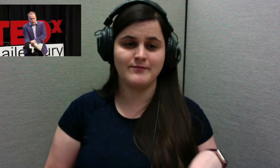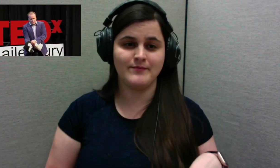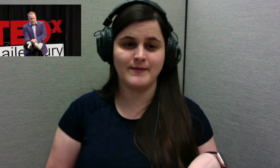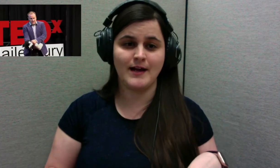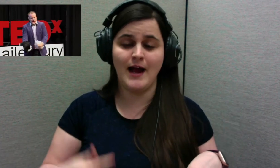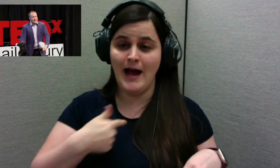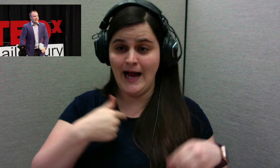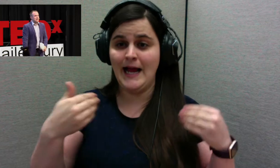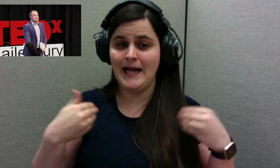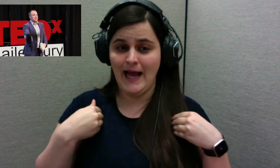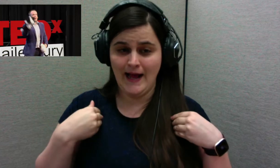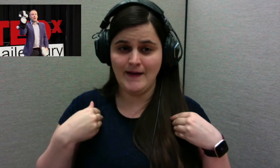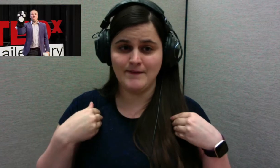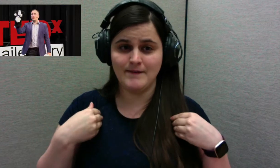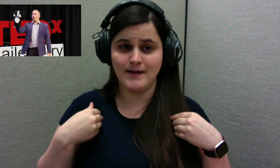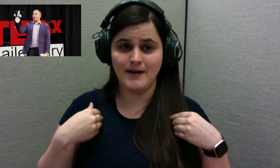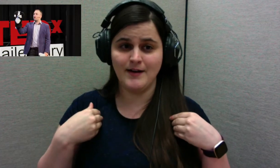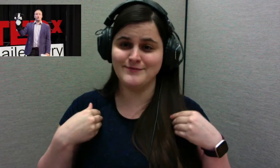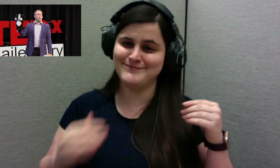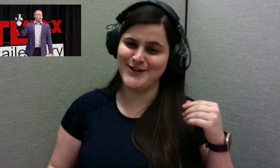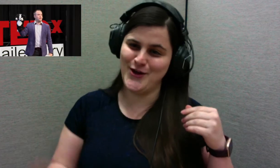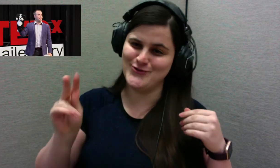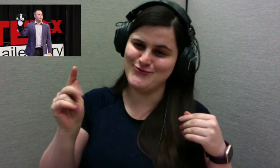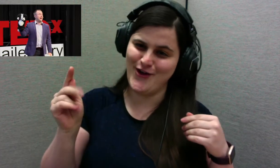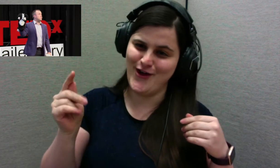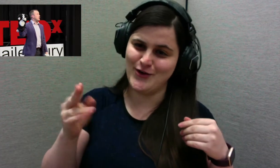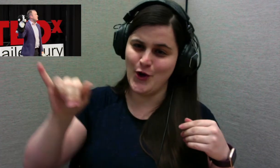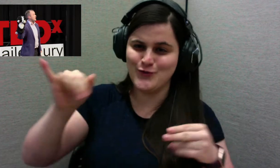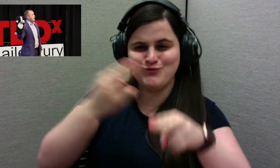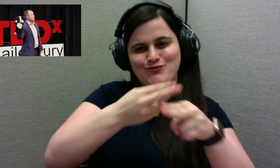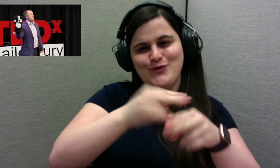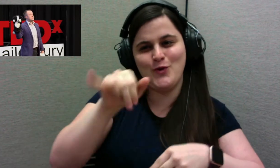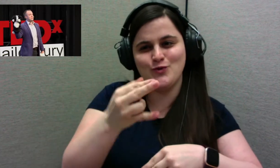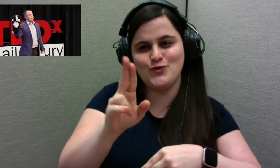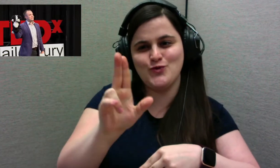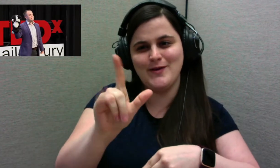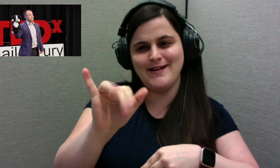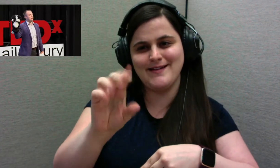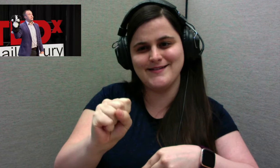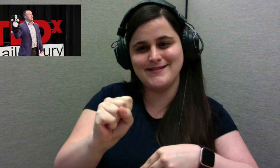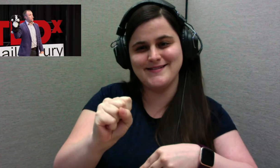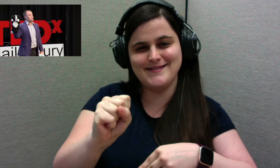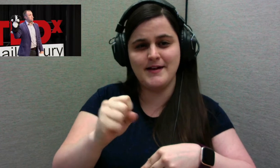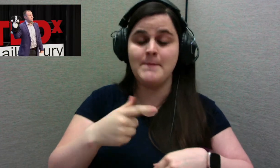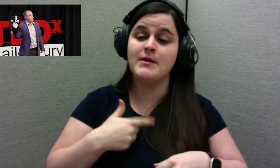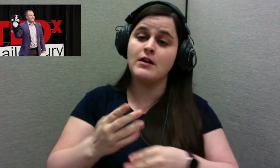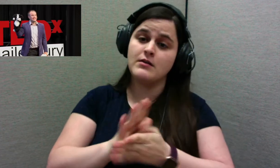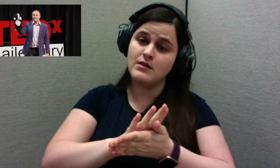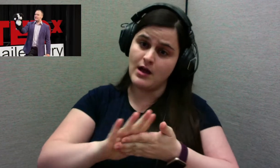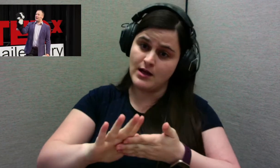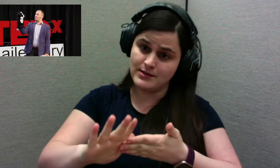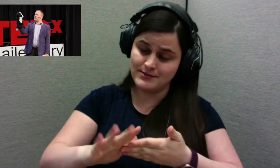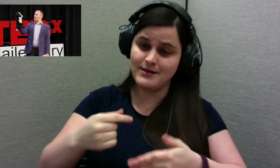I've got a dog, Julius, and please be kind because I'm a maths teacher and not a